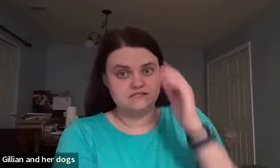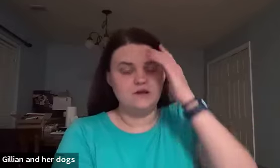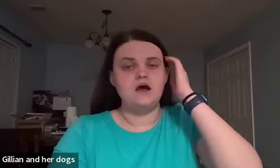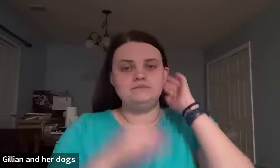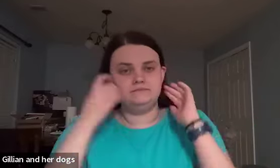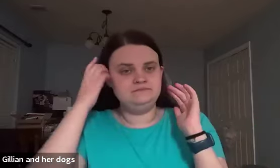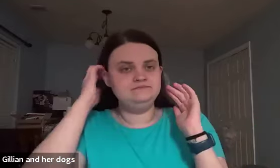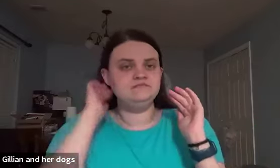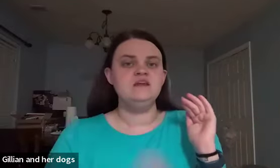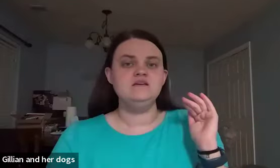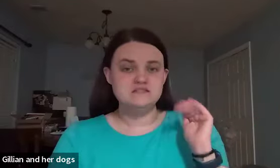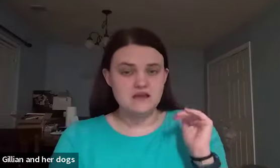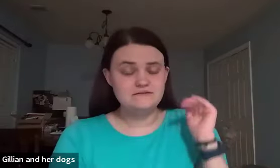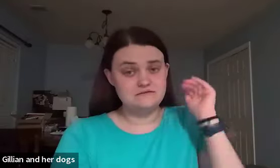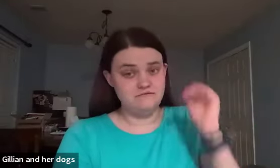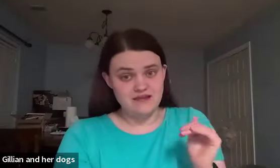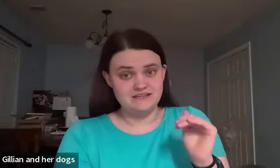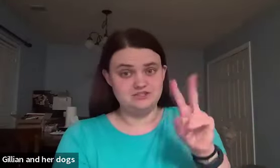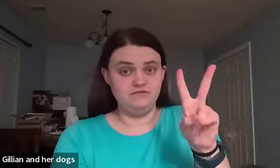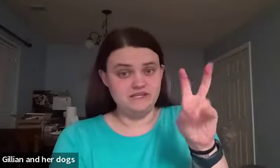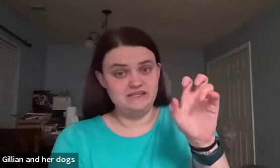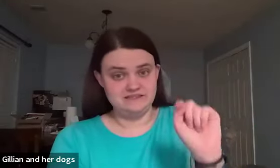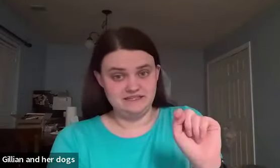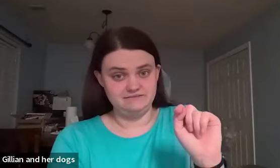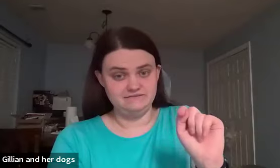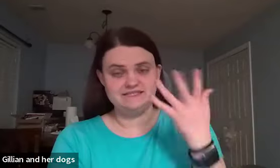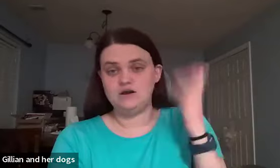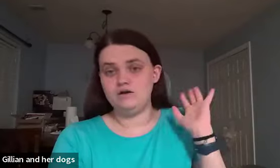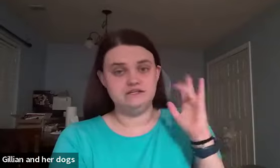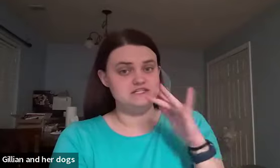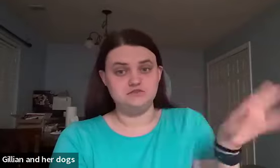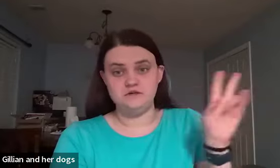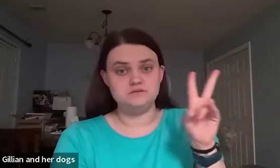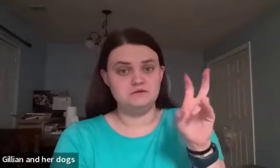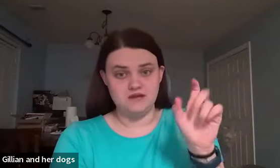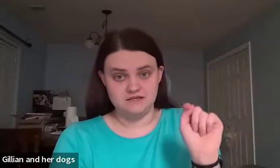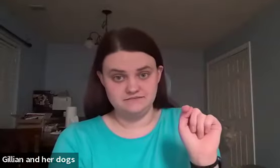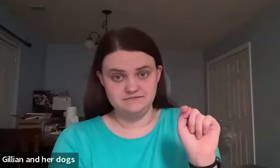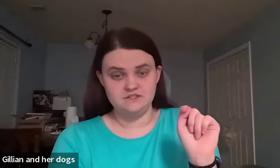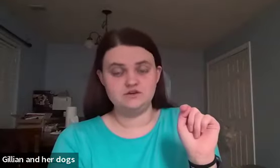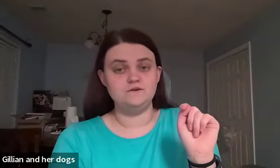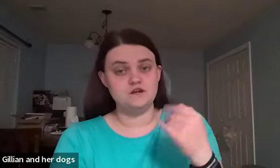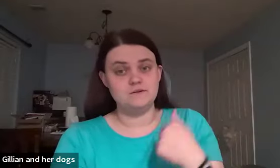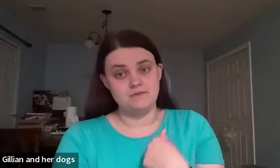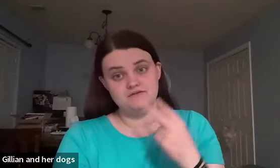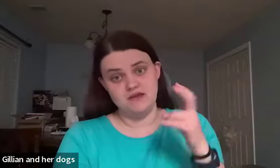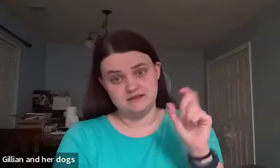office, the sign for vet is VET. It's all it is you finger spell vet. So if you're talking about I'm a